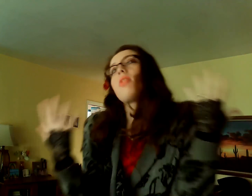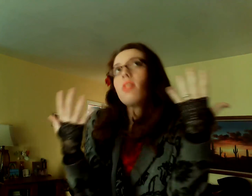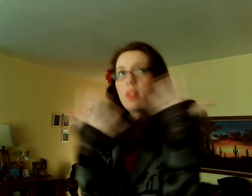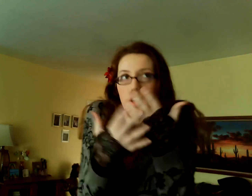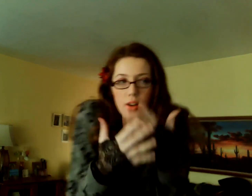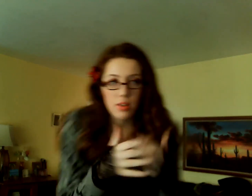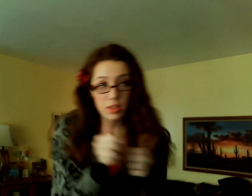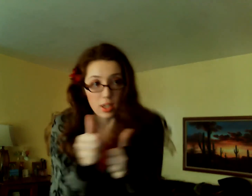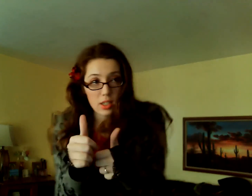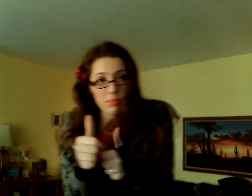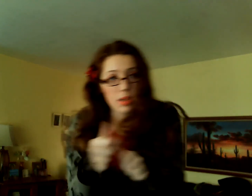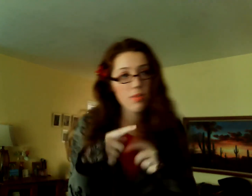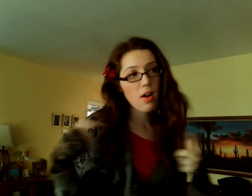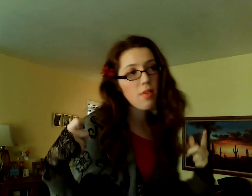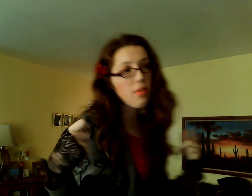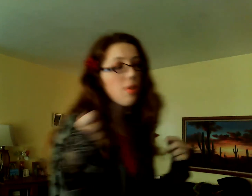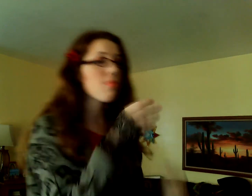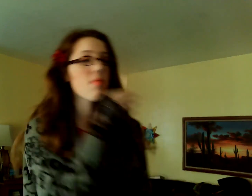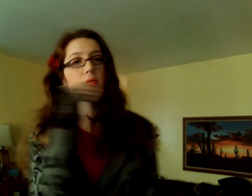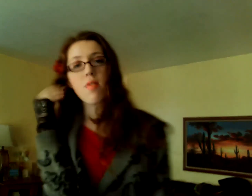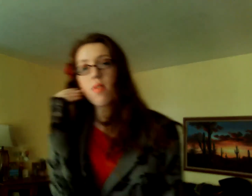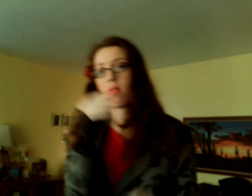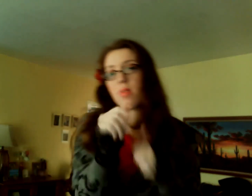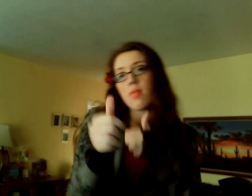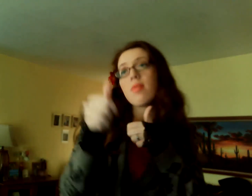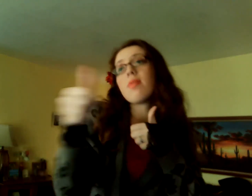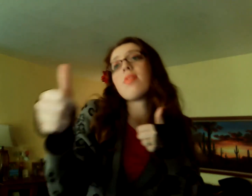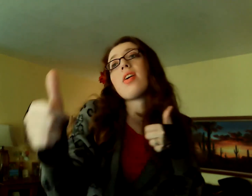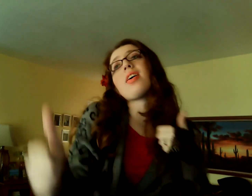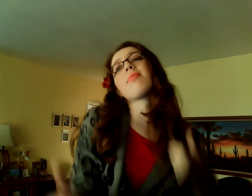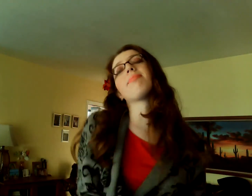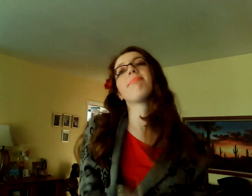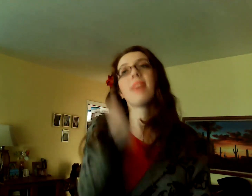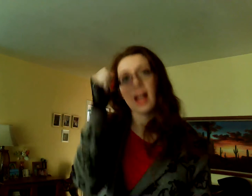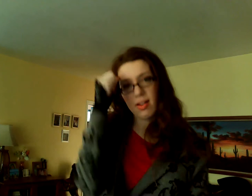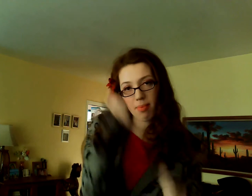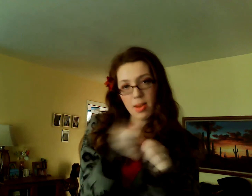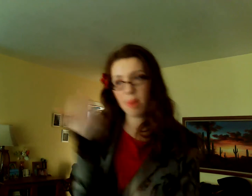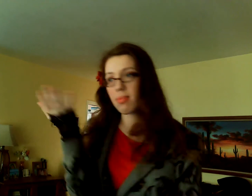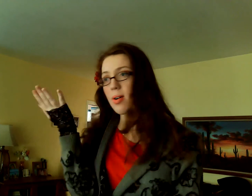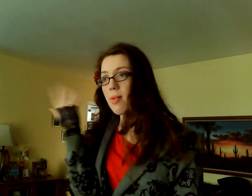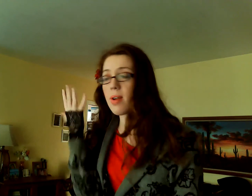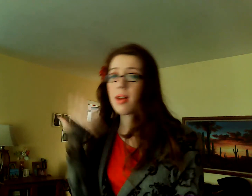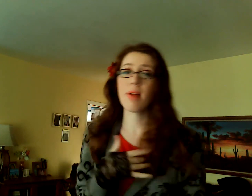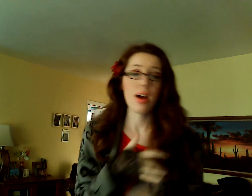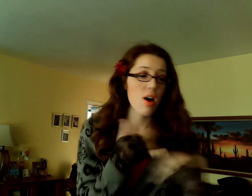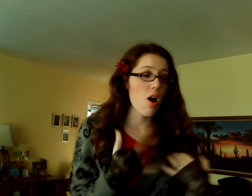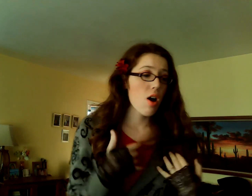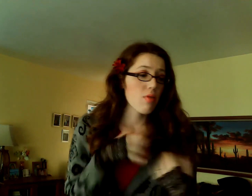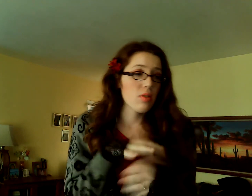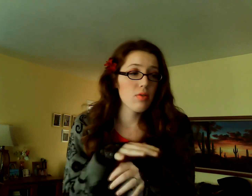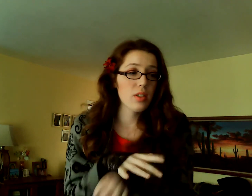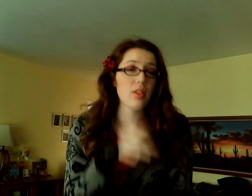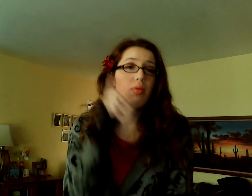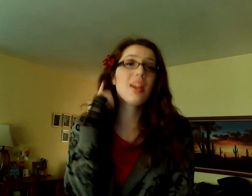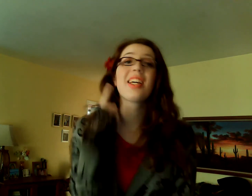Shadows chase me far from home I remember when my heart was filled with